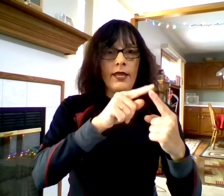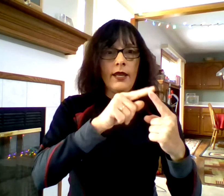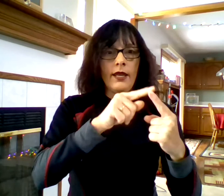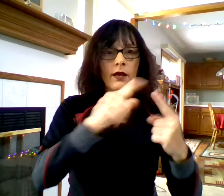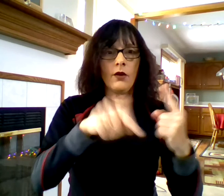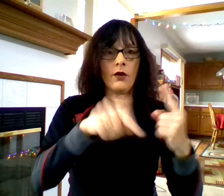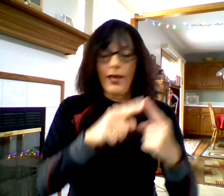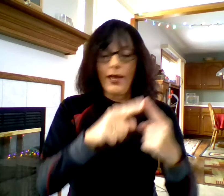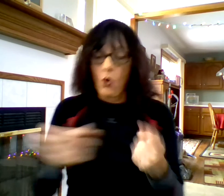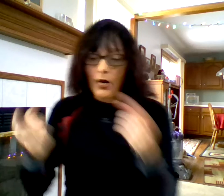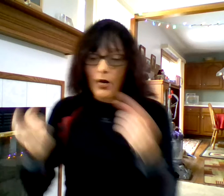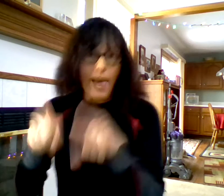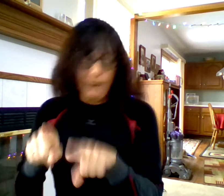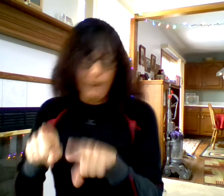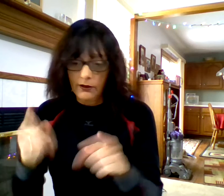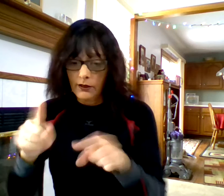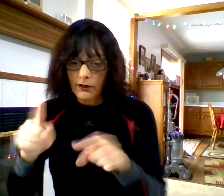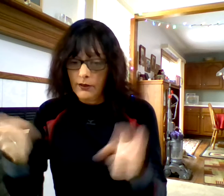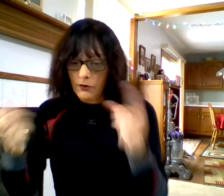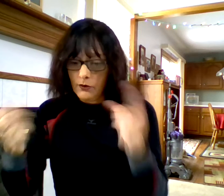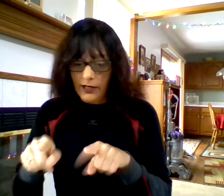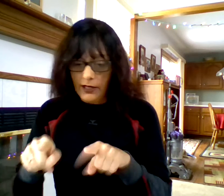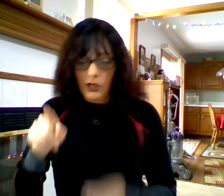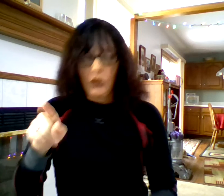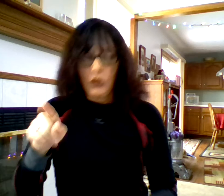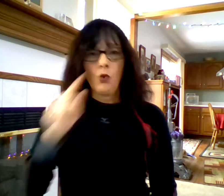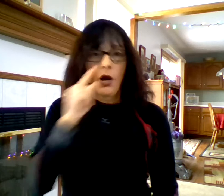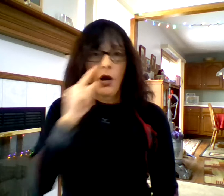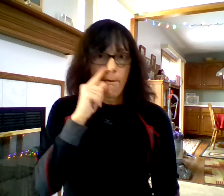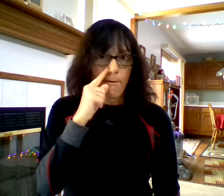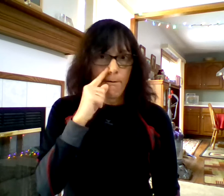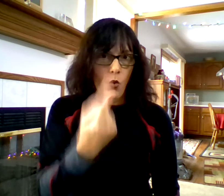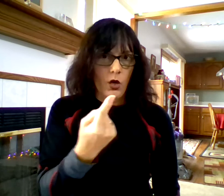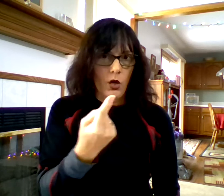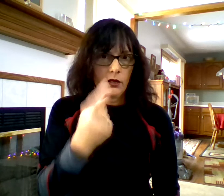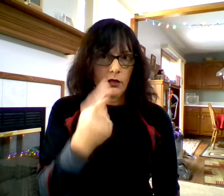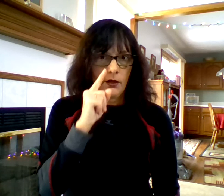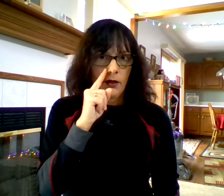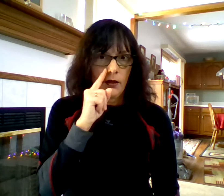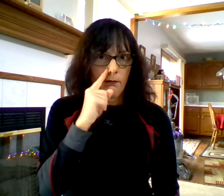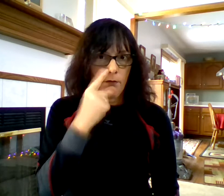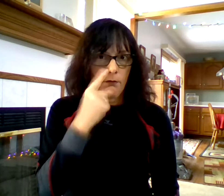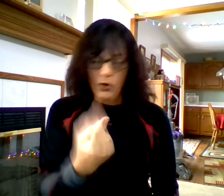when or happen when you are bored. Bored.